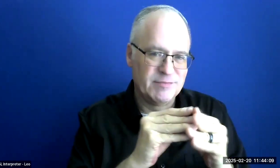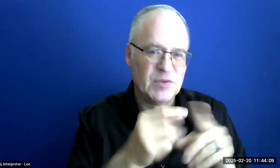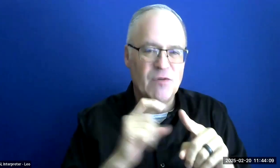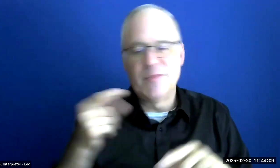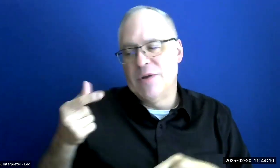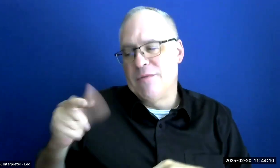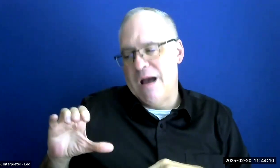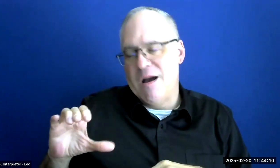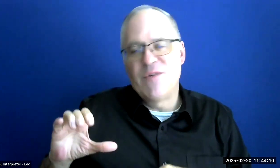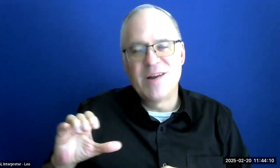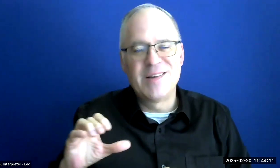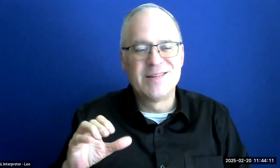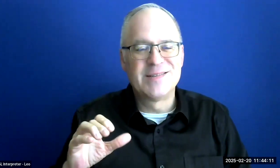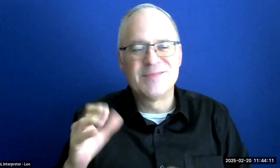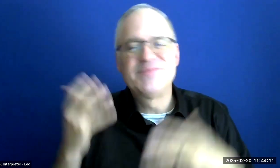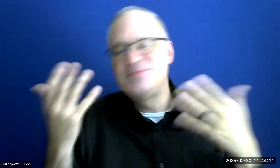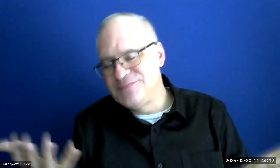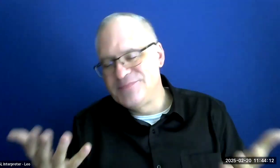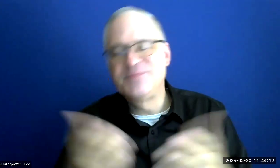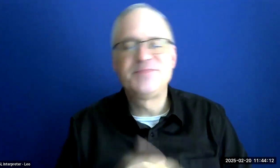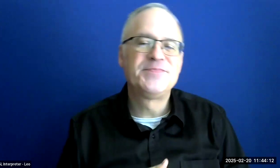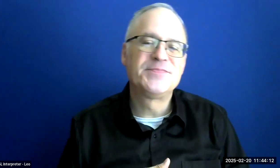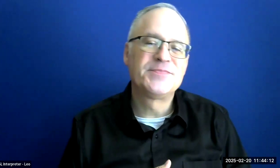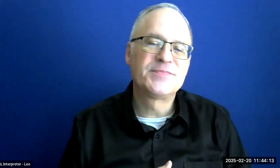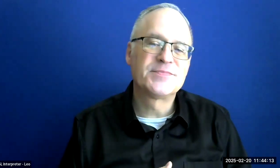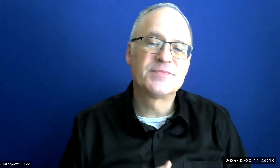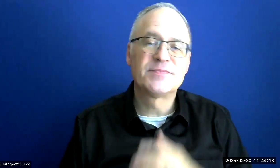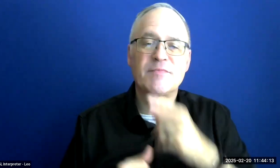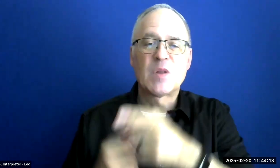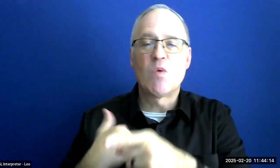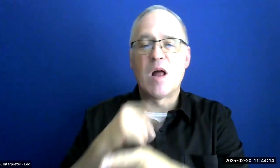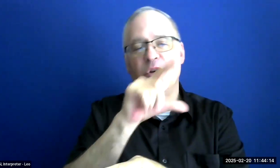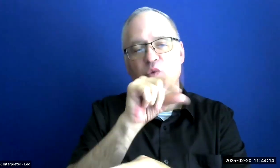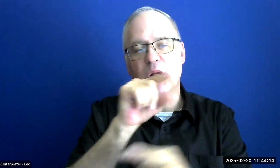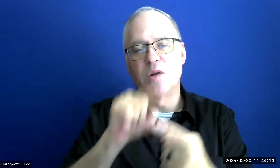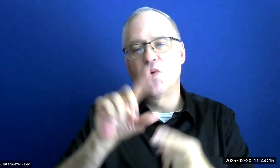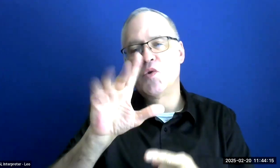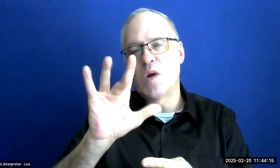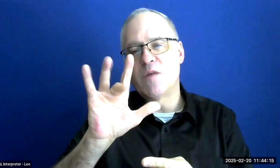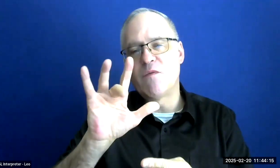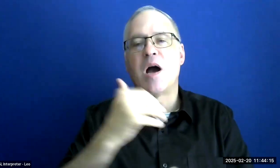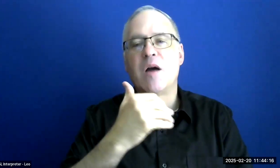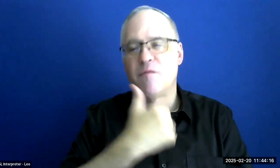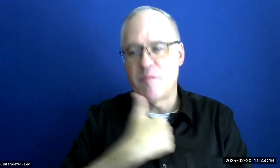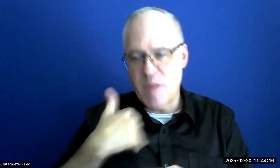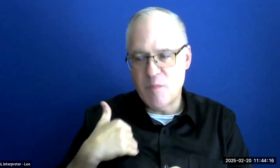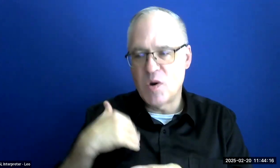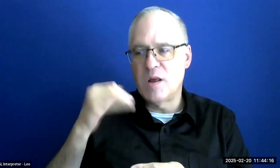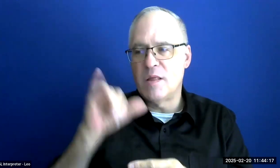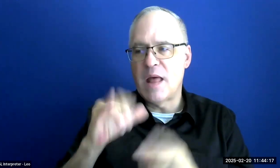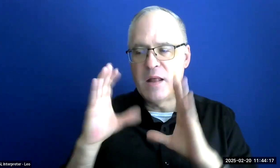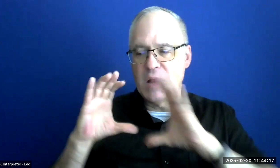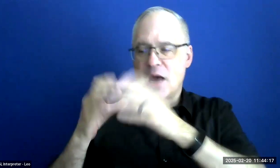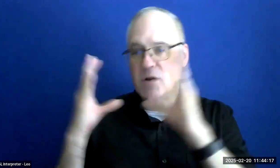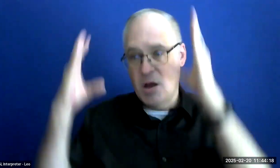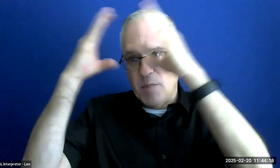to in my presentation. Anyhow, the interim committee is to have 20 to 25 members named by the Council of Bishops, with a